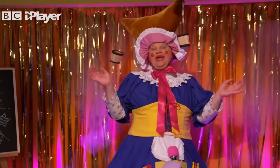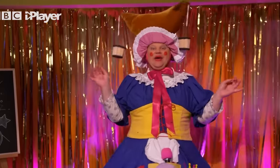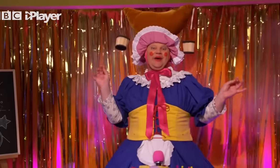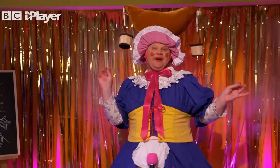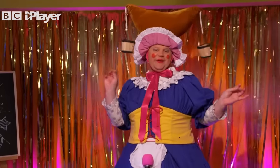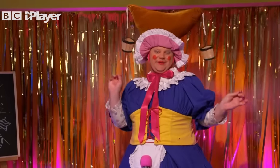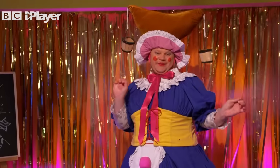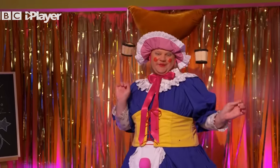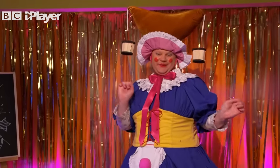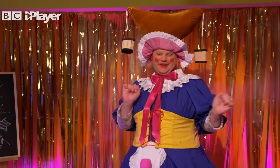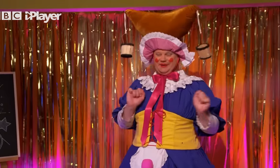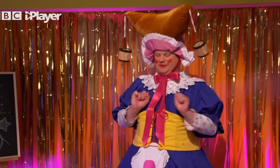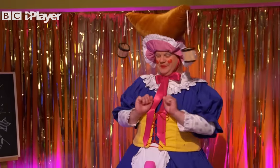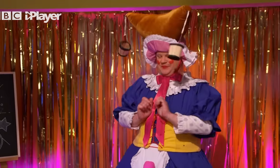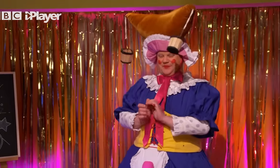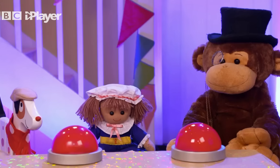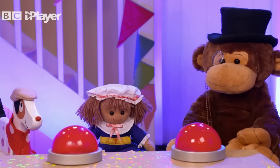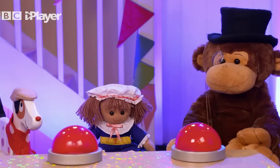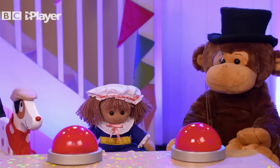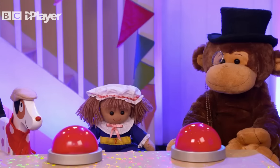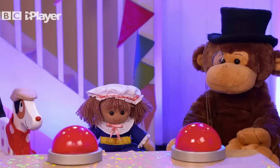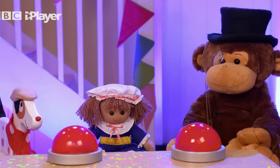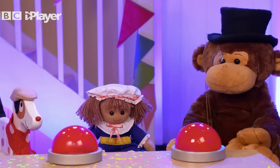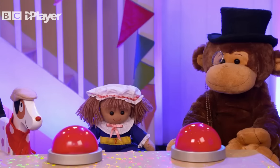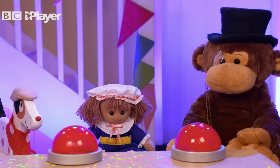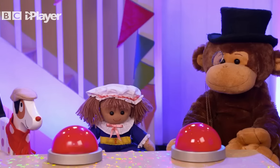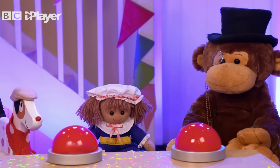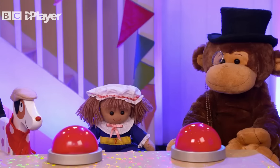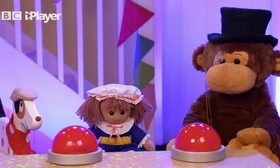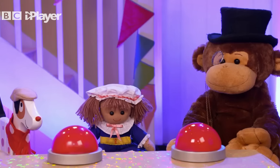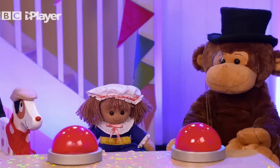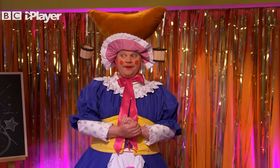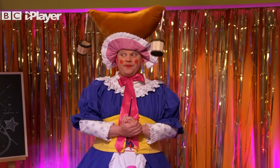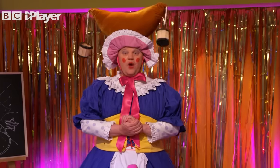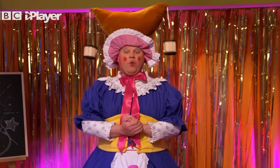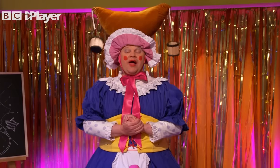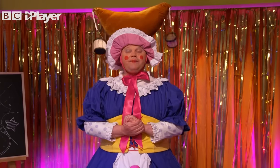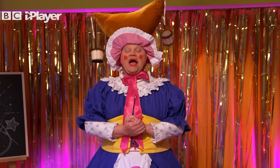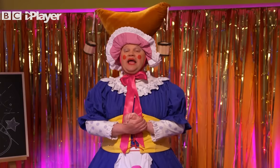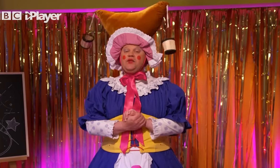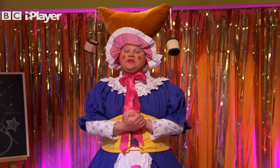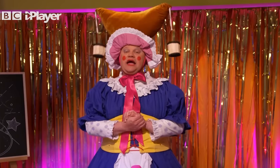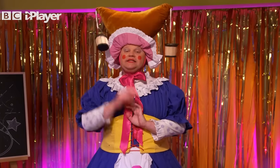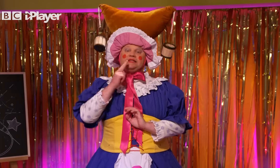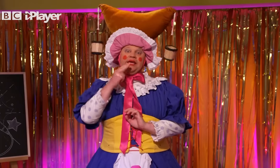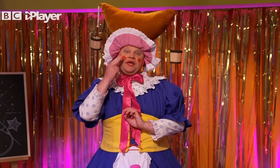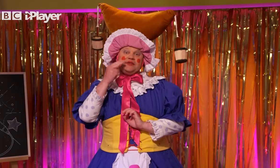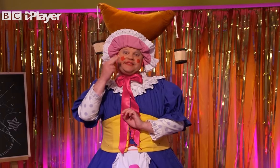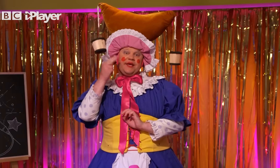Hello! Wow! What are you going to perform, Aunt Polly? Well, I thought I'd sing you a